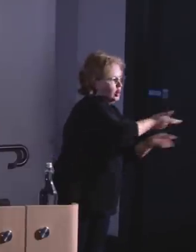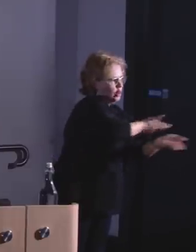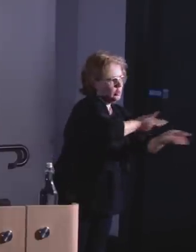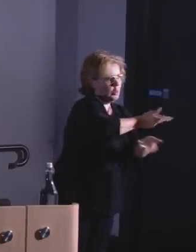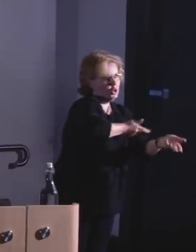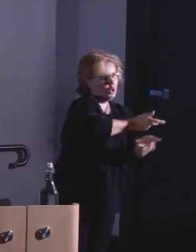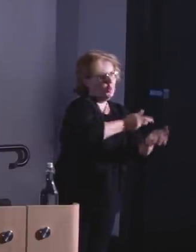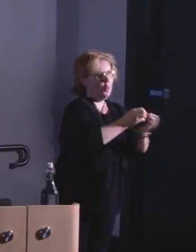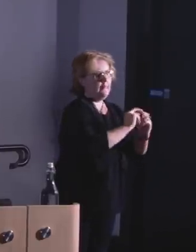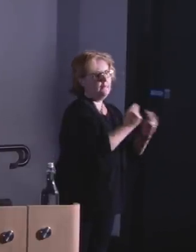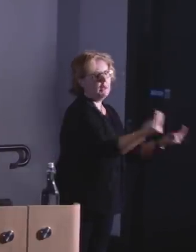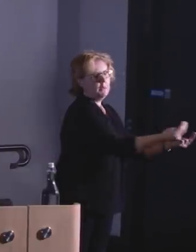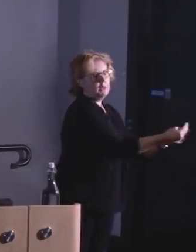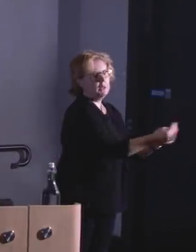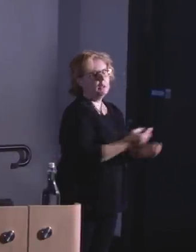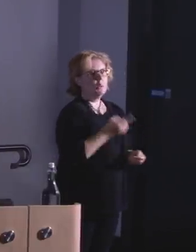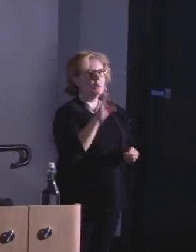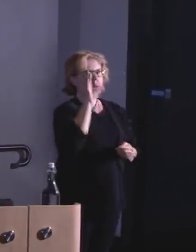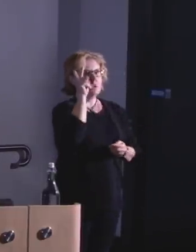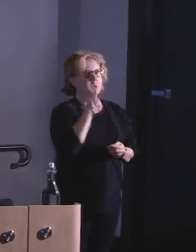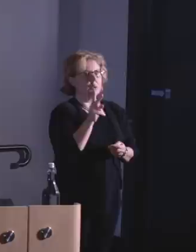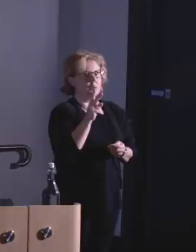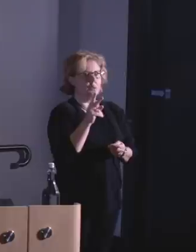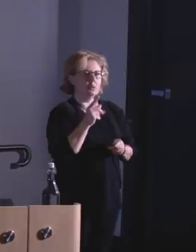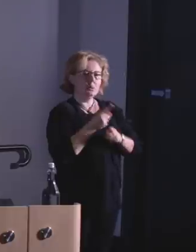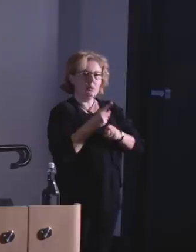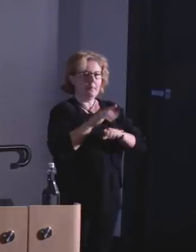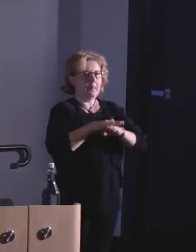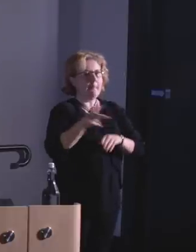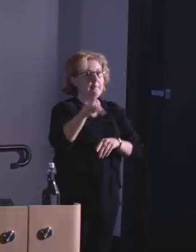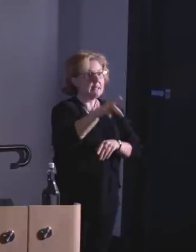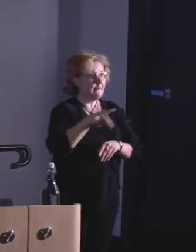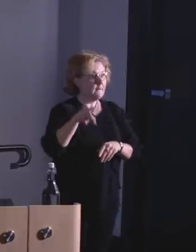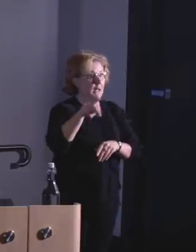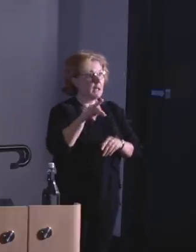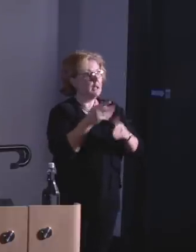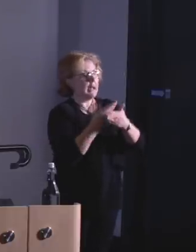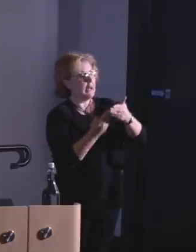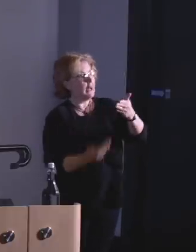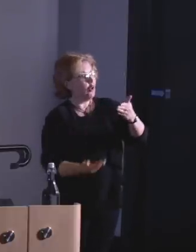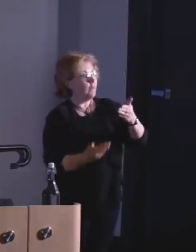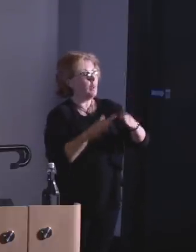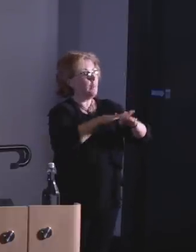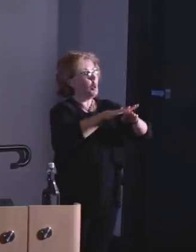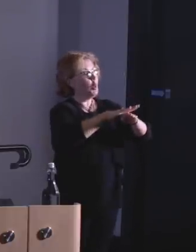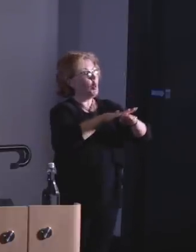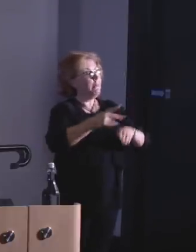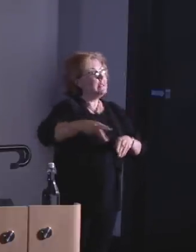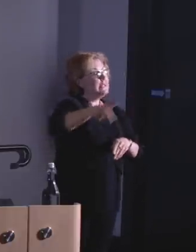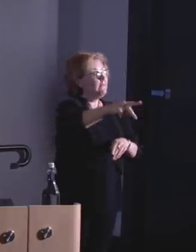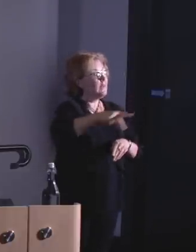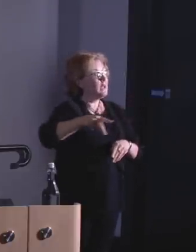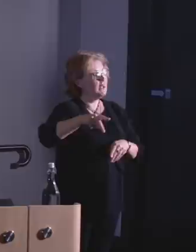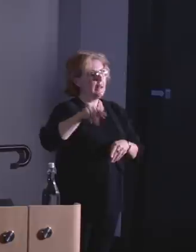family. So bring that once again to the Pacific narrative of the Blue Pacific. It is about